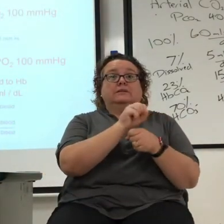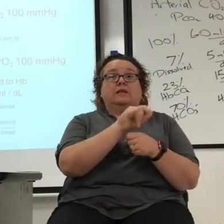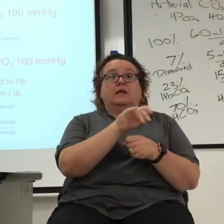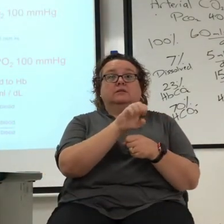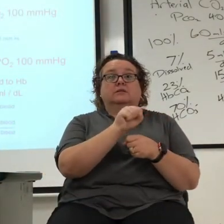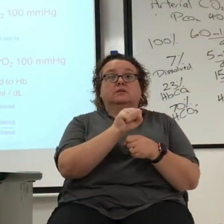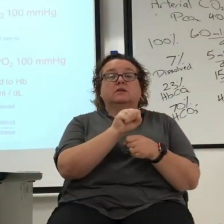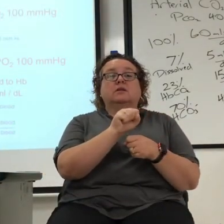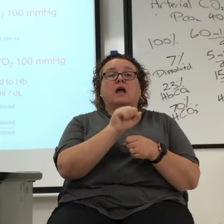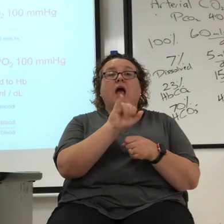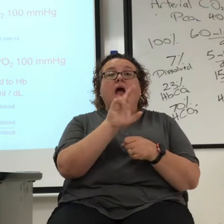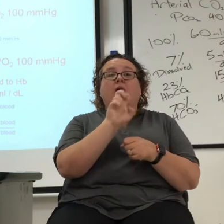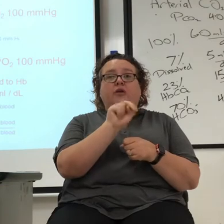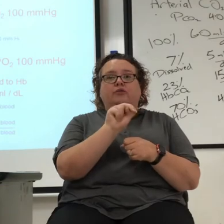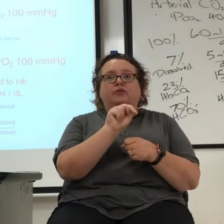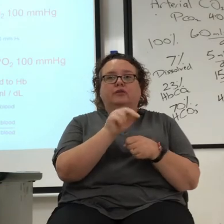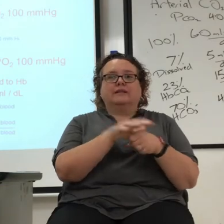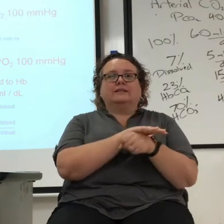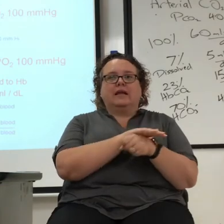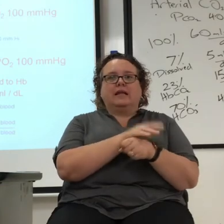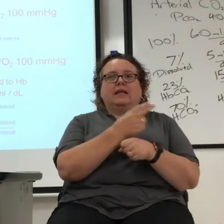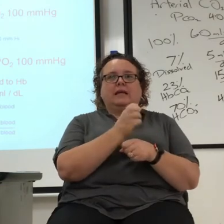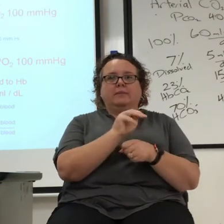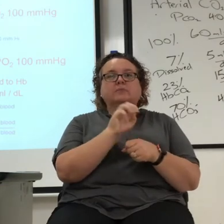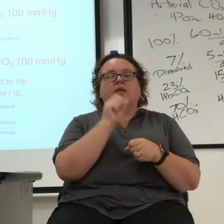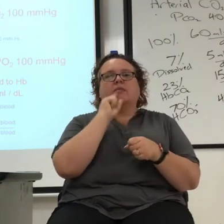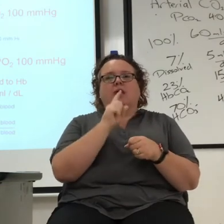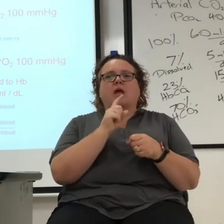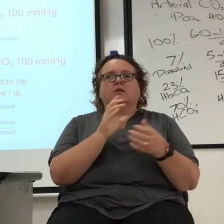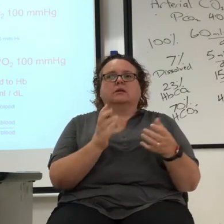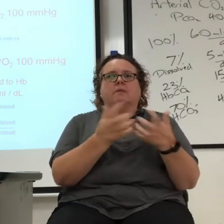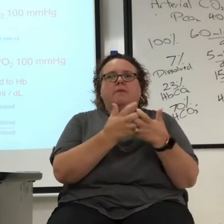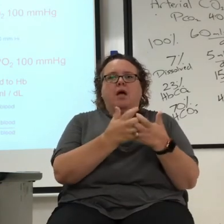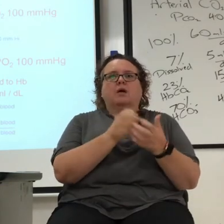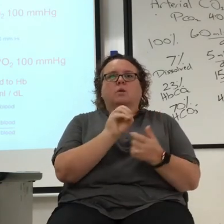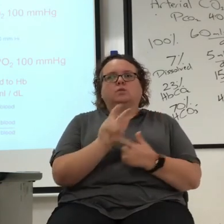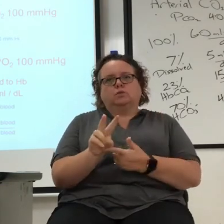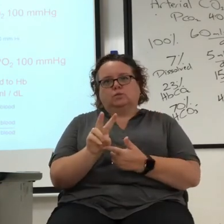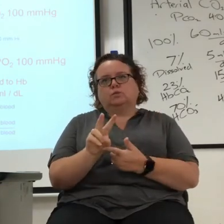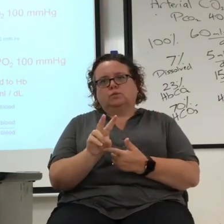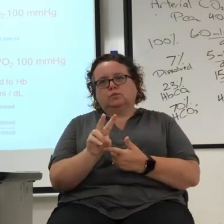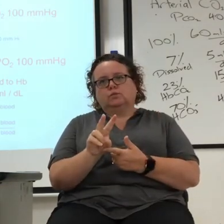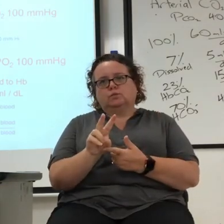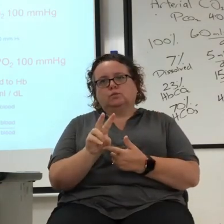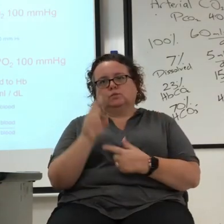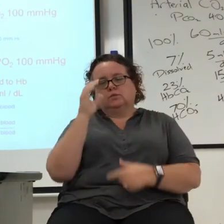four iron-containing hemes that can bind O2. So, 302.